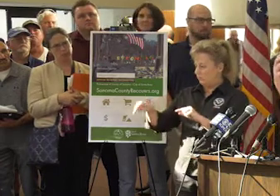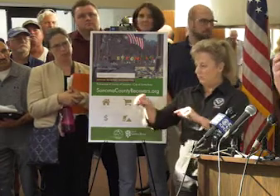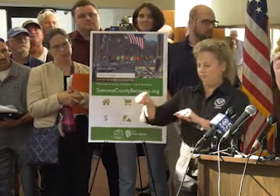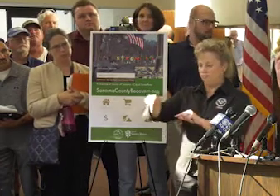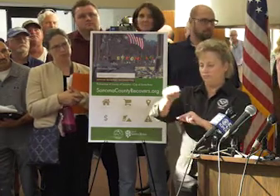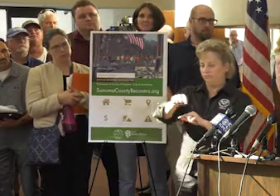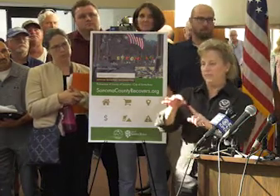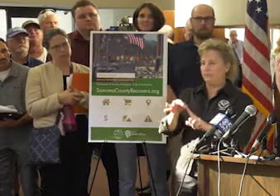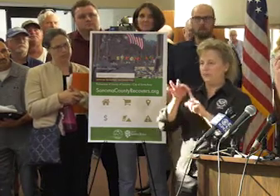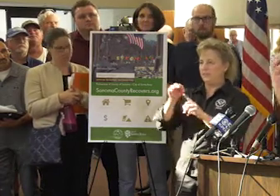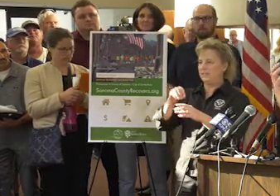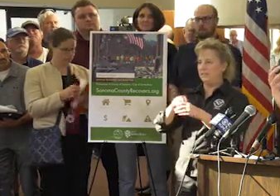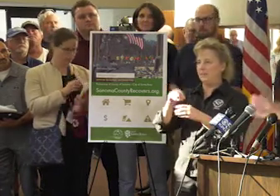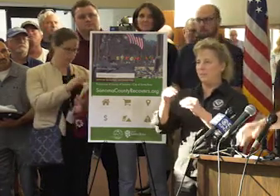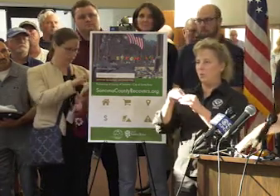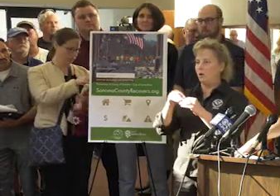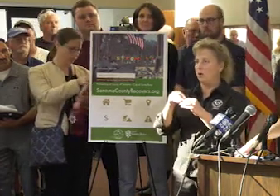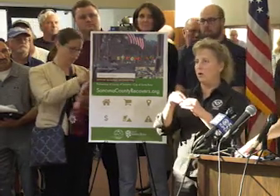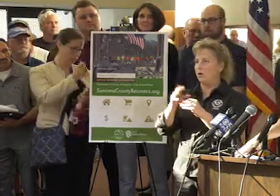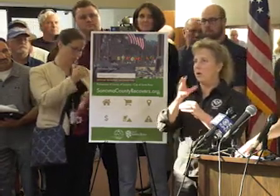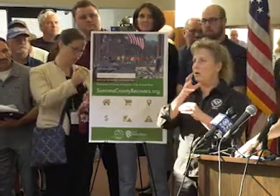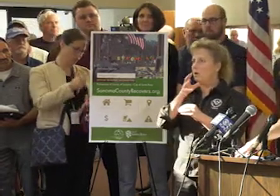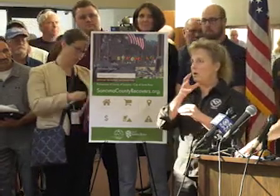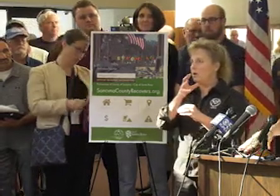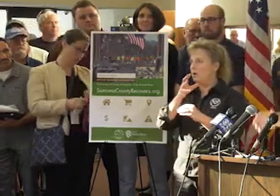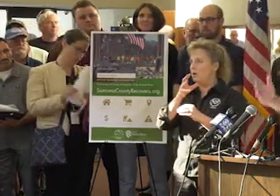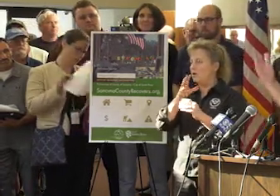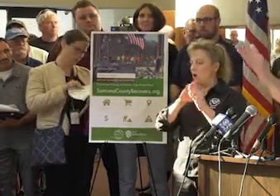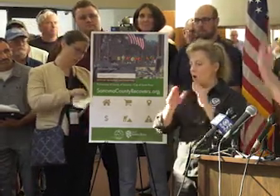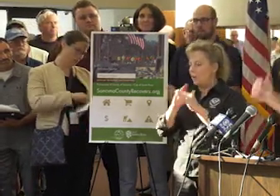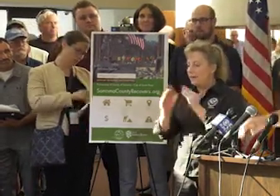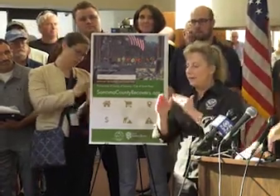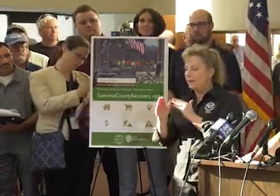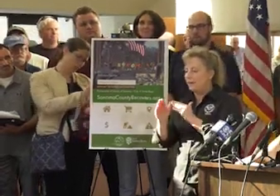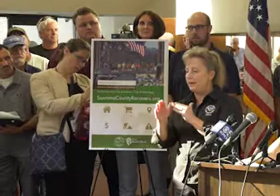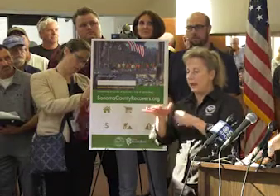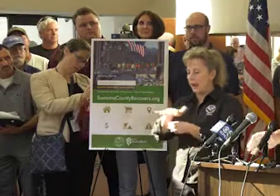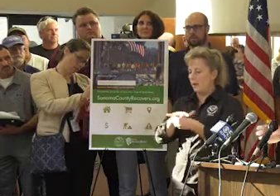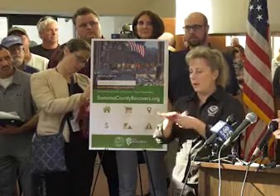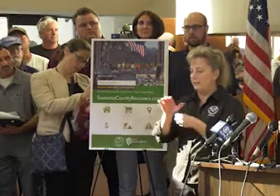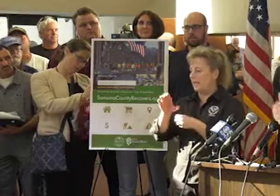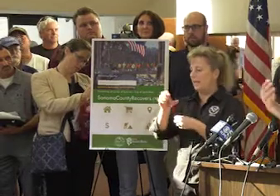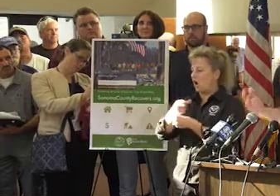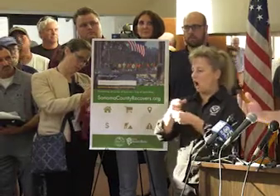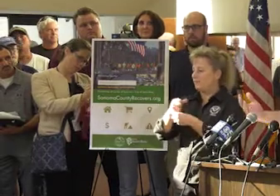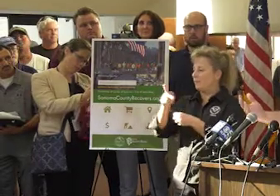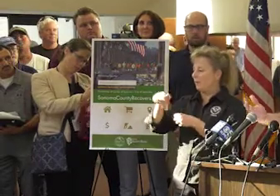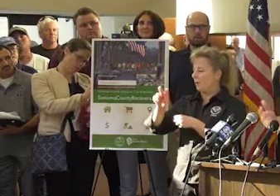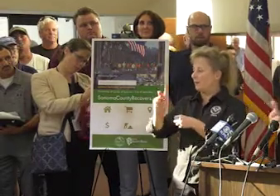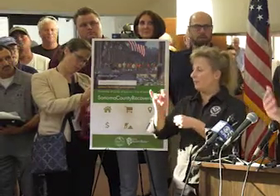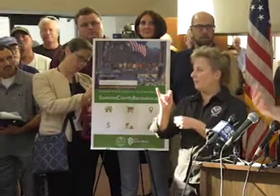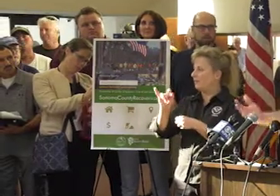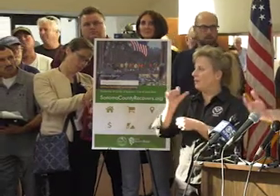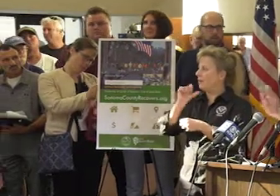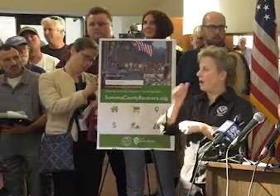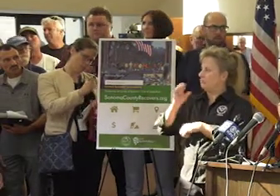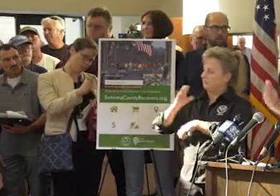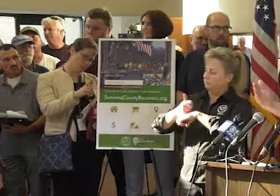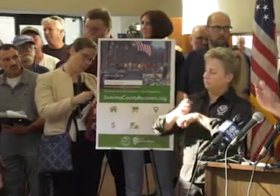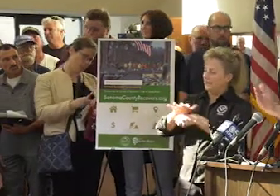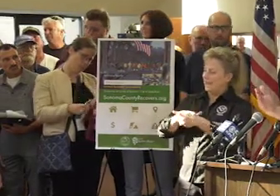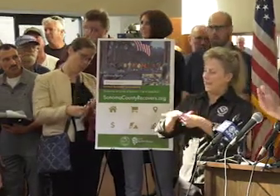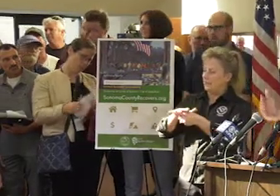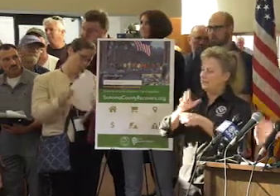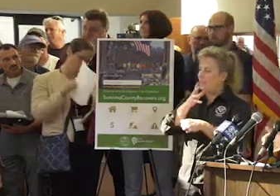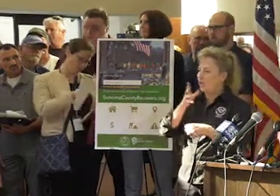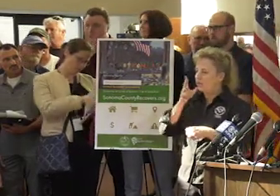in the more urban areas like Coffee Park. I think what that speaks to more, sir, is especially out in the unincorporated and